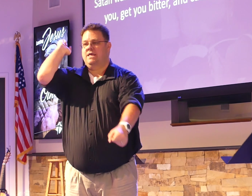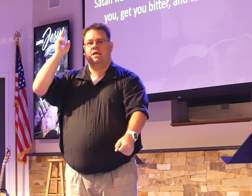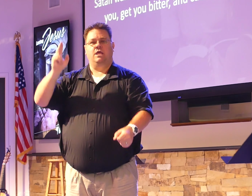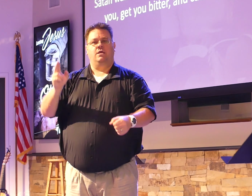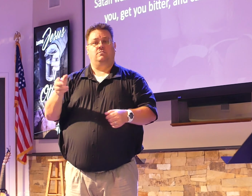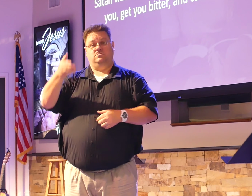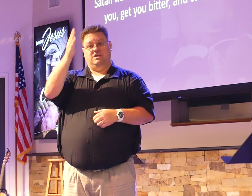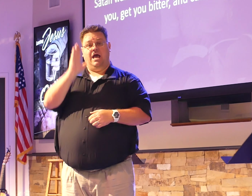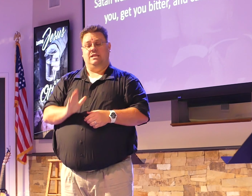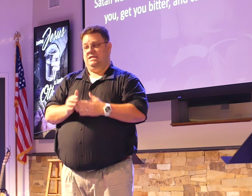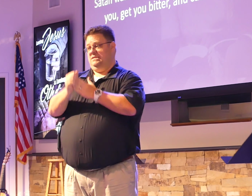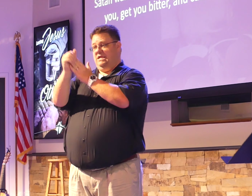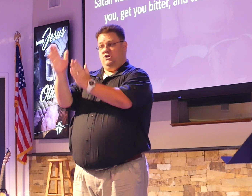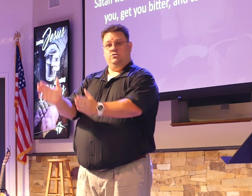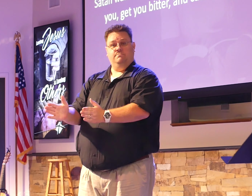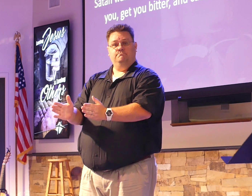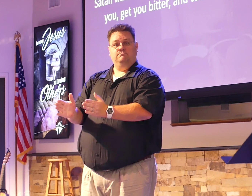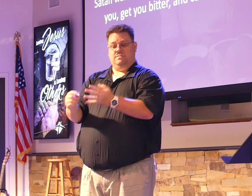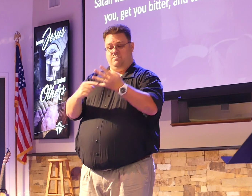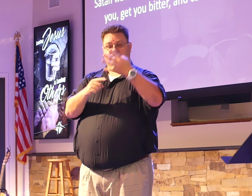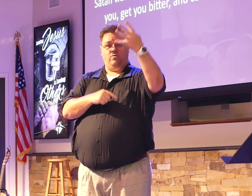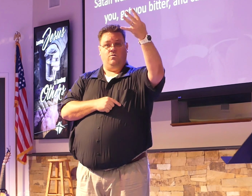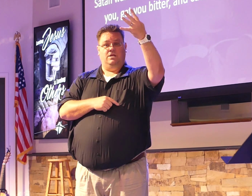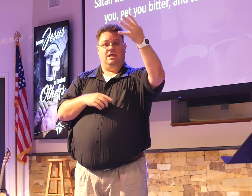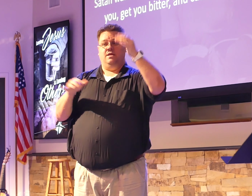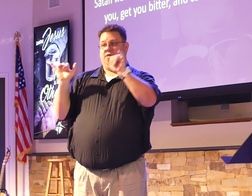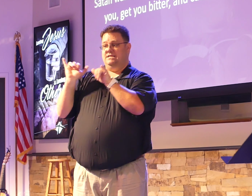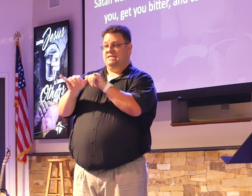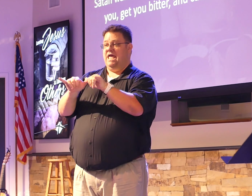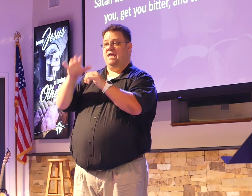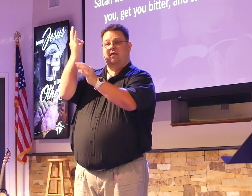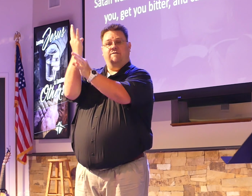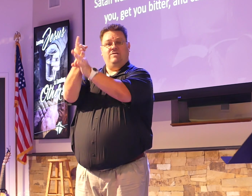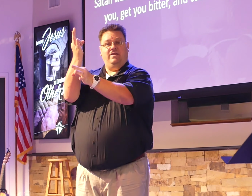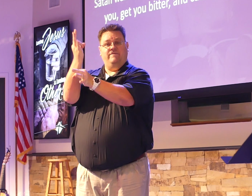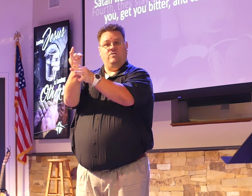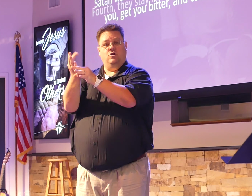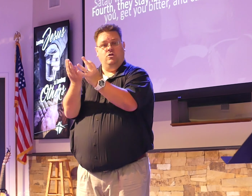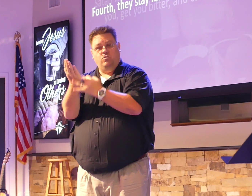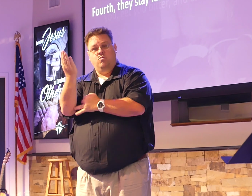leaders, number four, they stay faithful during times of suffering.